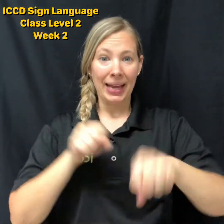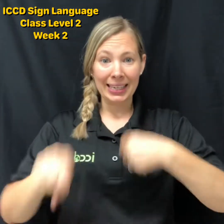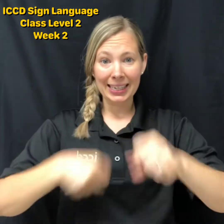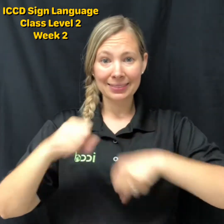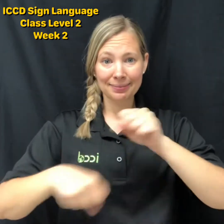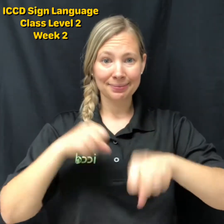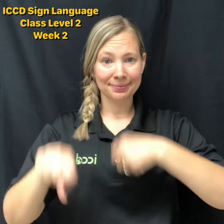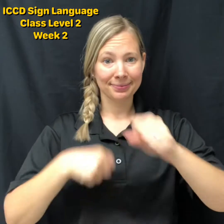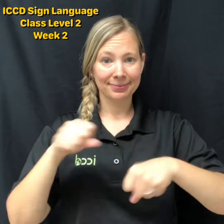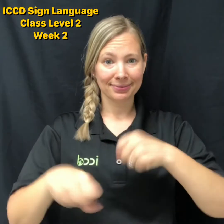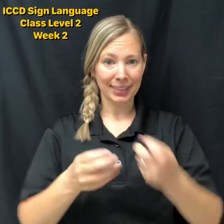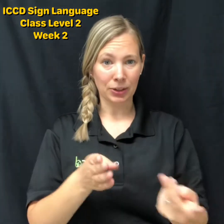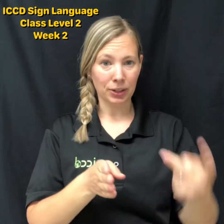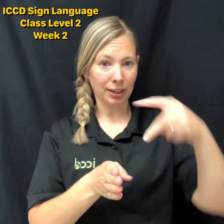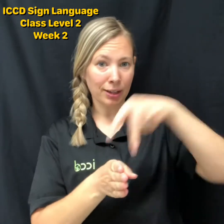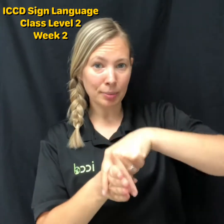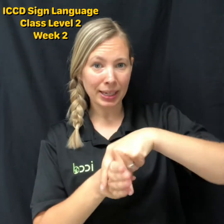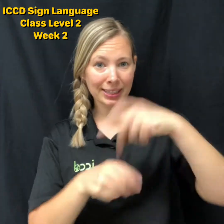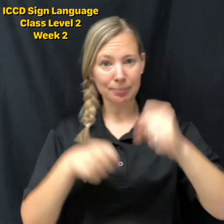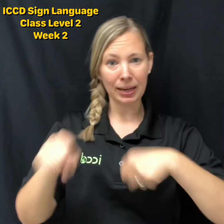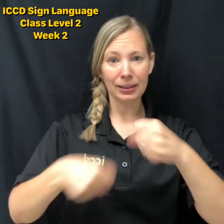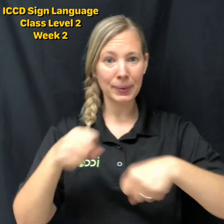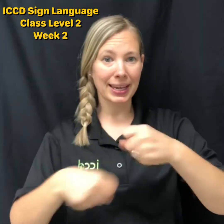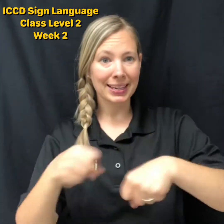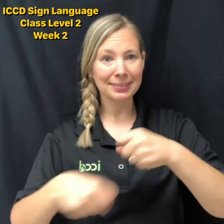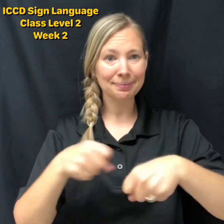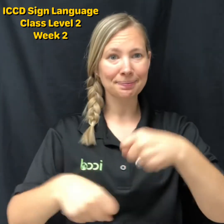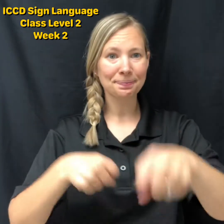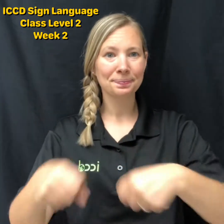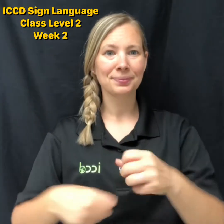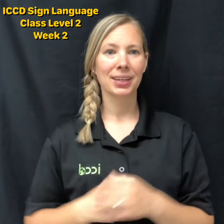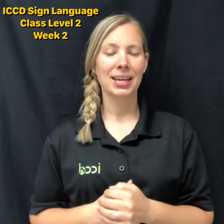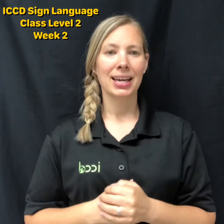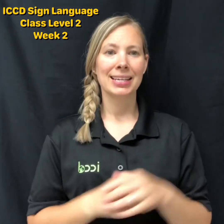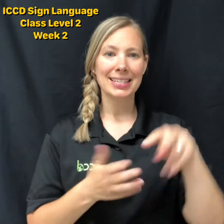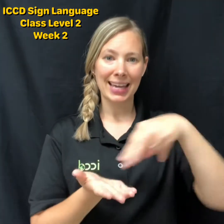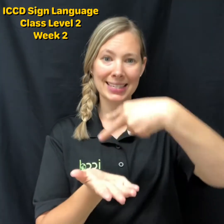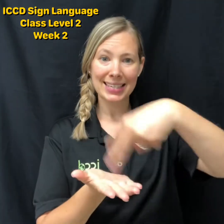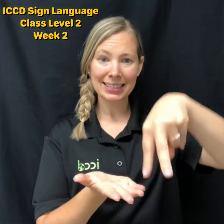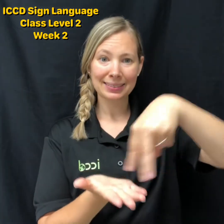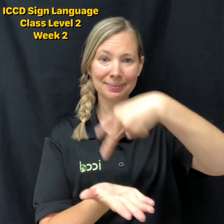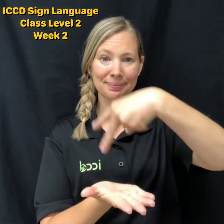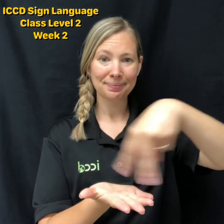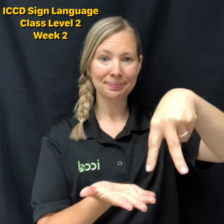Biking, and you can get on the bike and pedal away. Dancing.